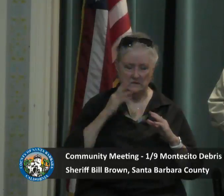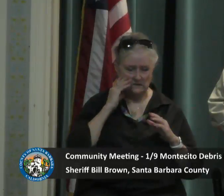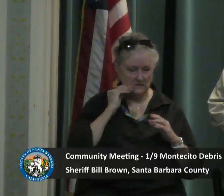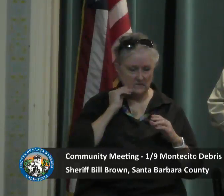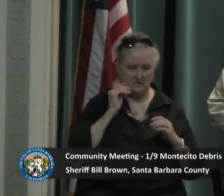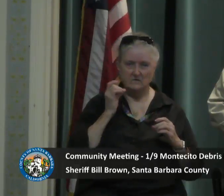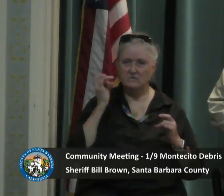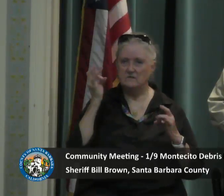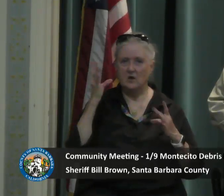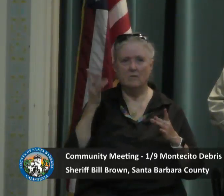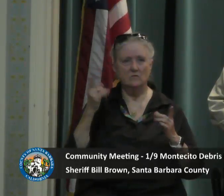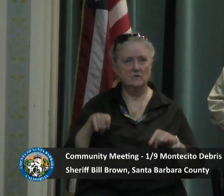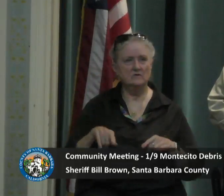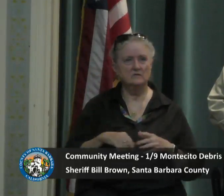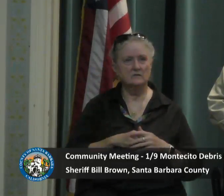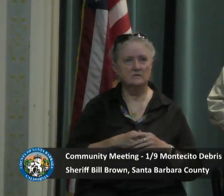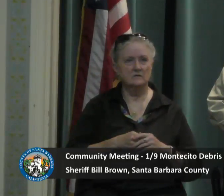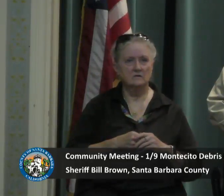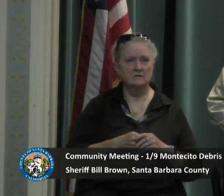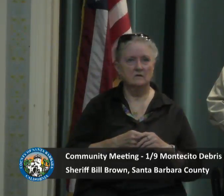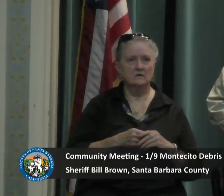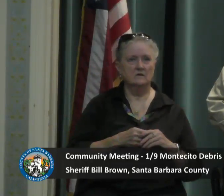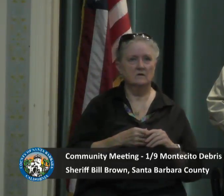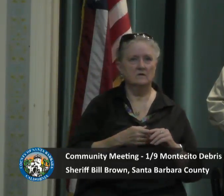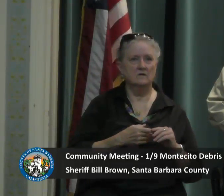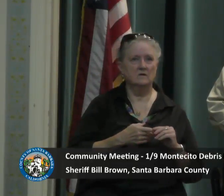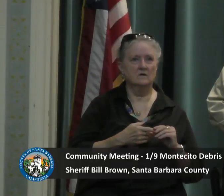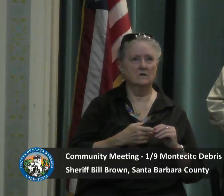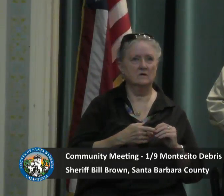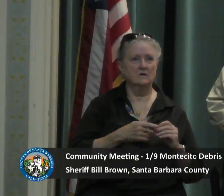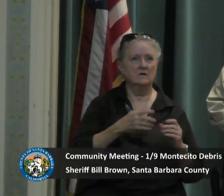It's terrible. But I want you to know that